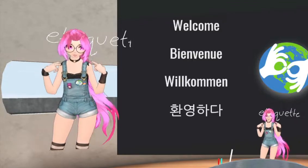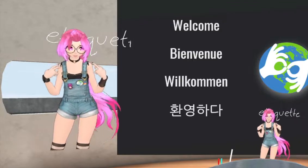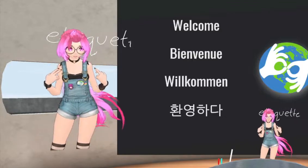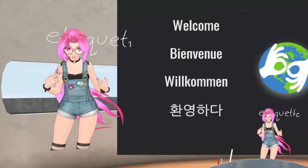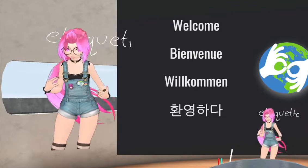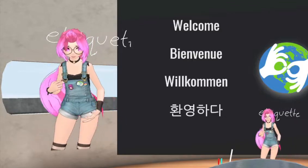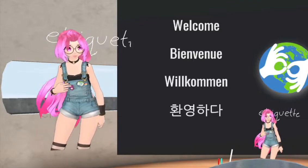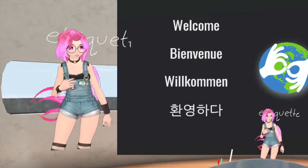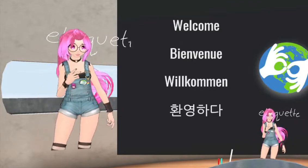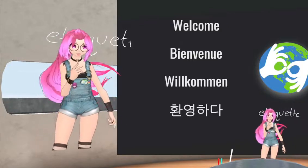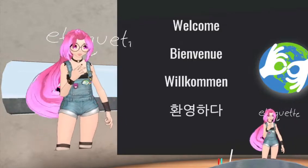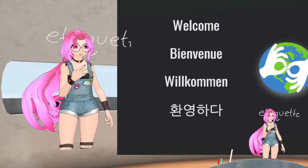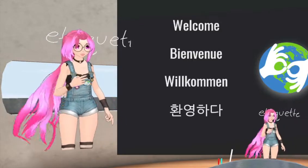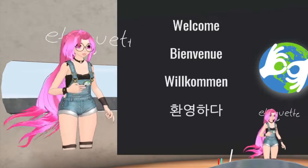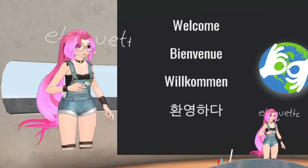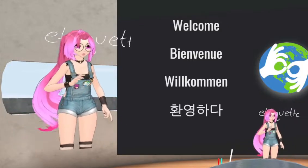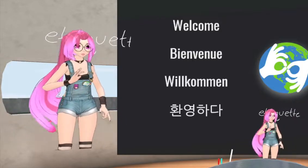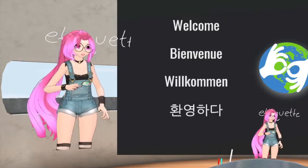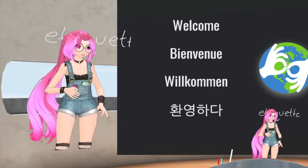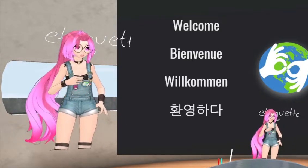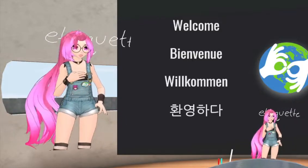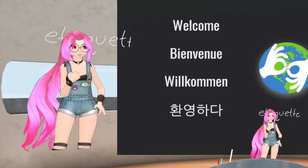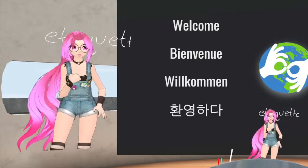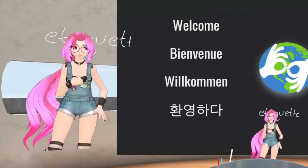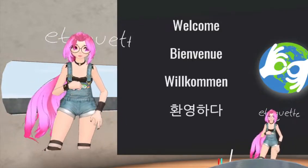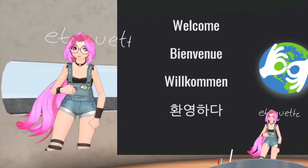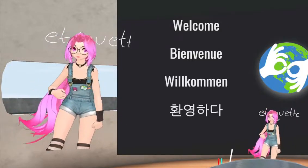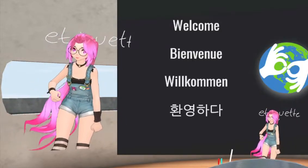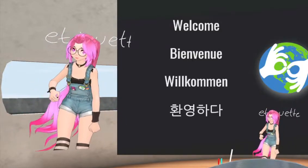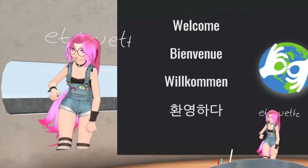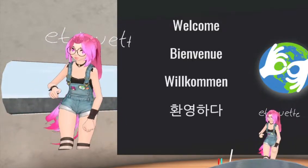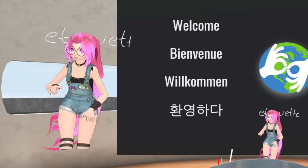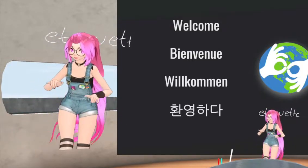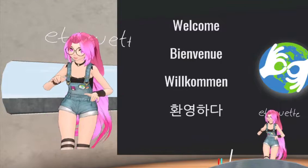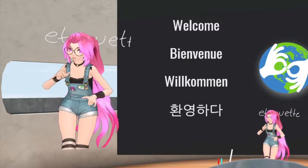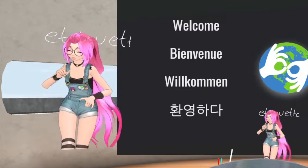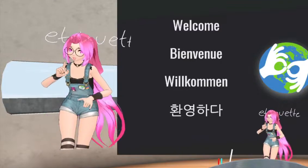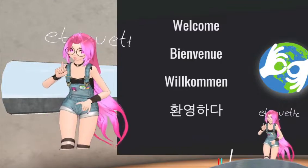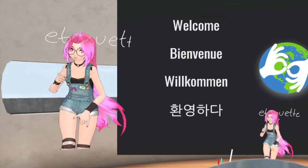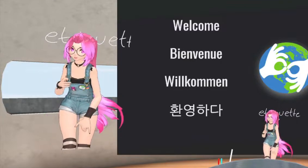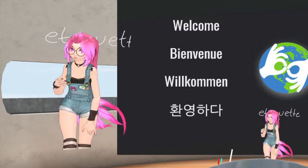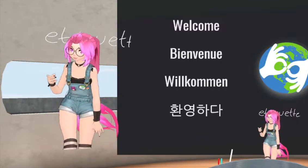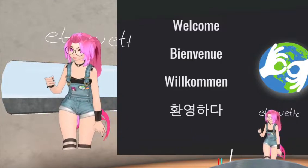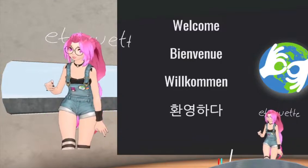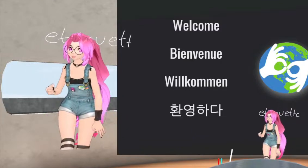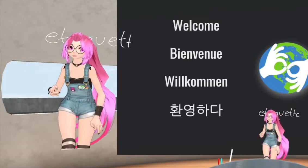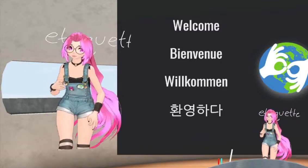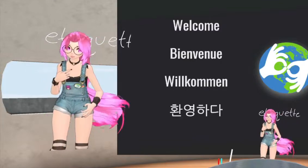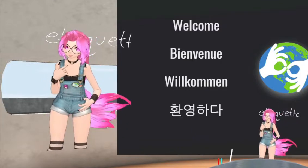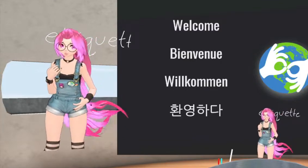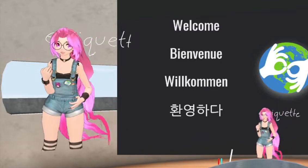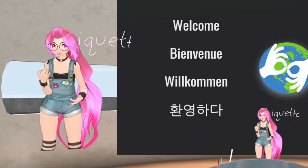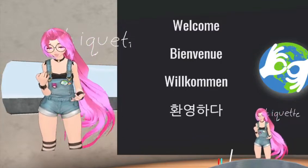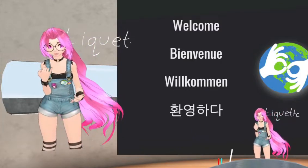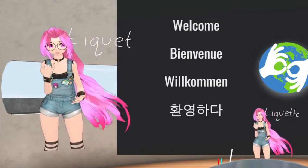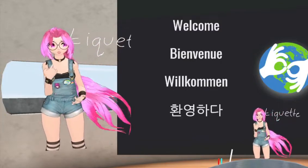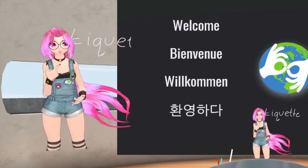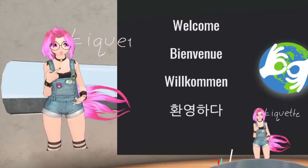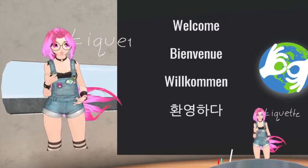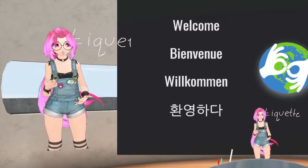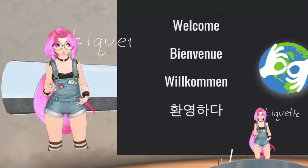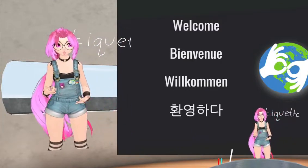this stemmed, but I think it's the best way I can describe the feeling is like you're you're immersed in the entire conversation, and